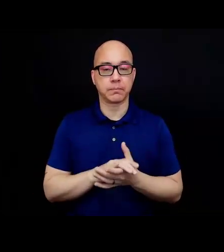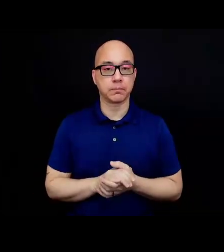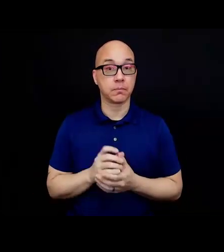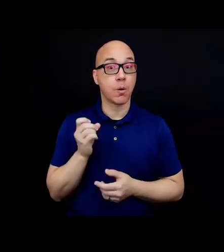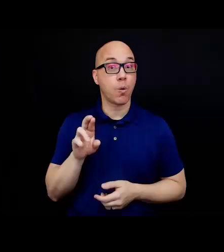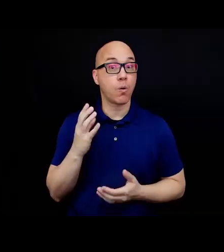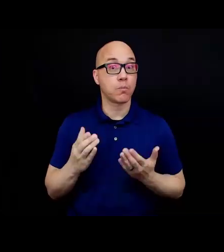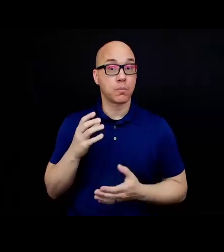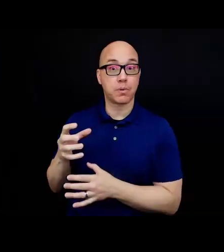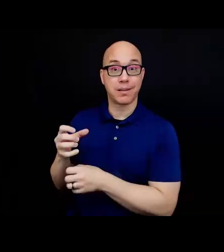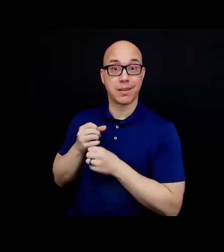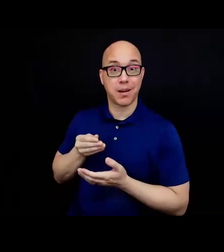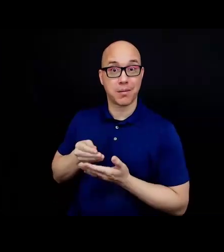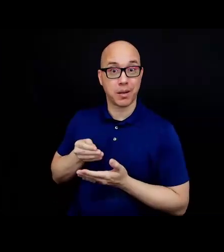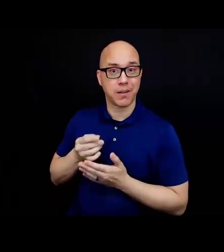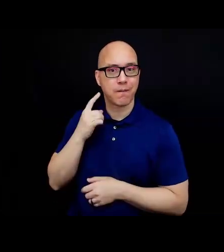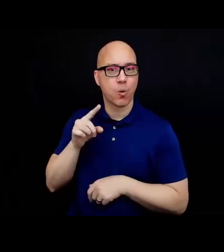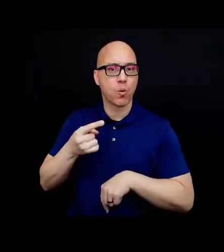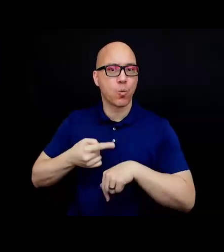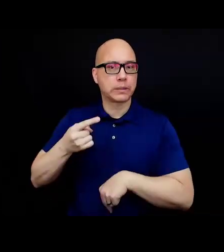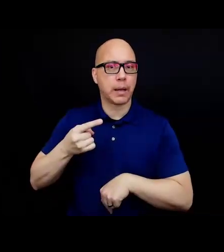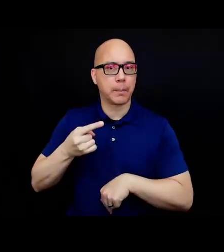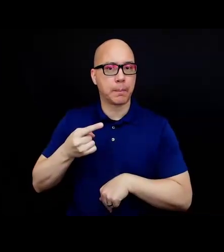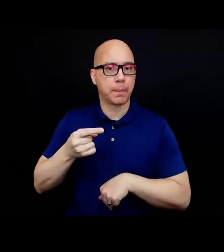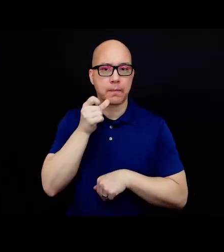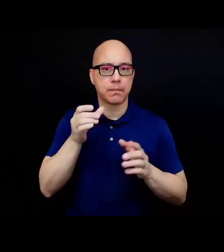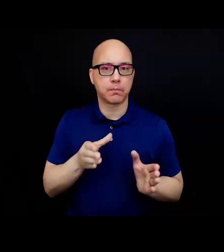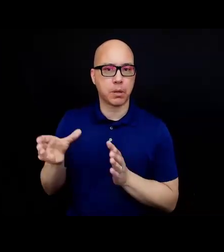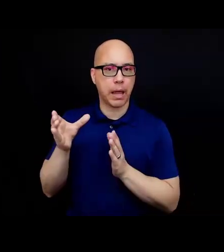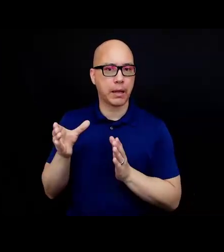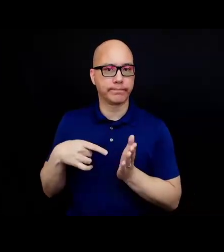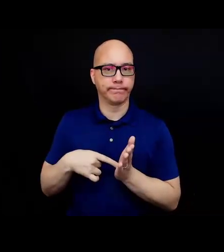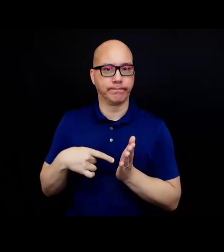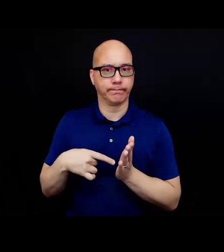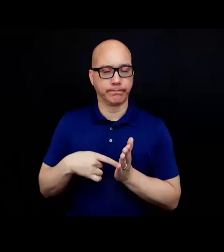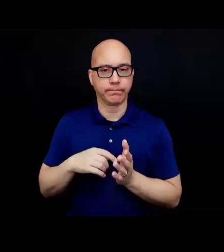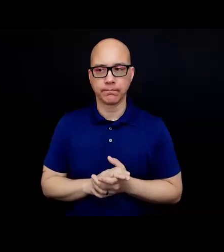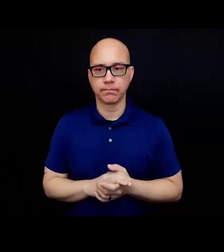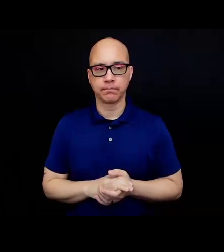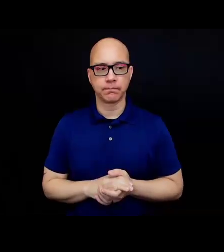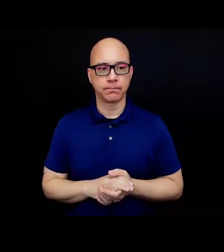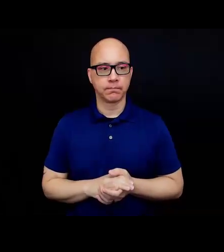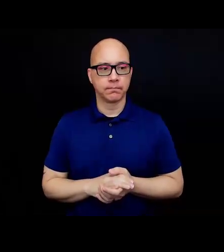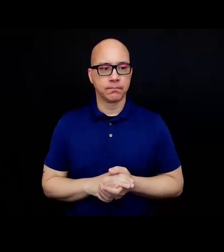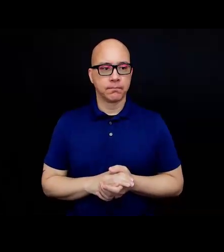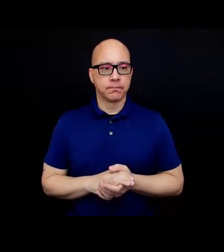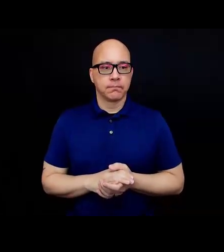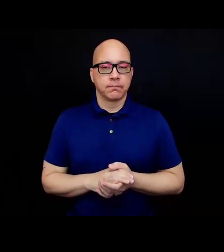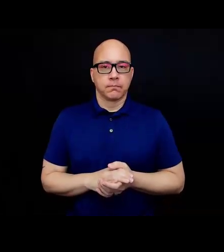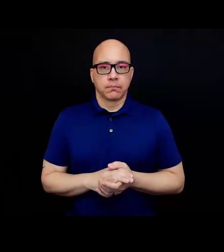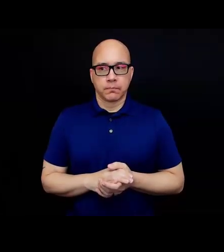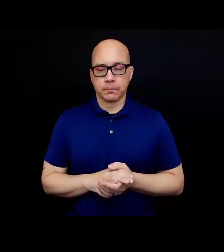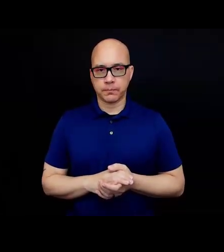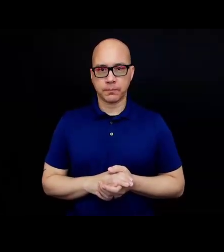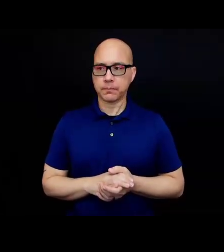one-time unplanned expense. So again, you know, this is the type